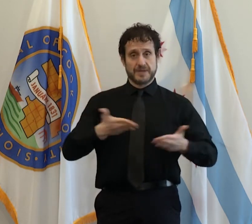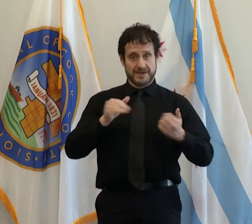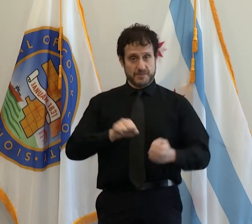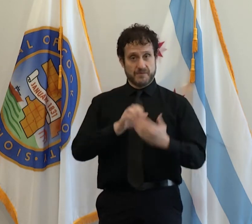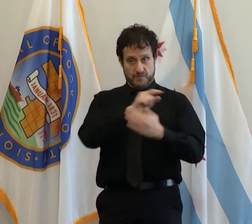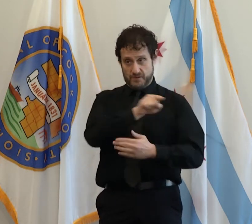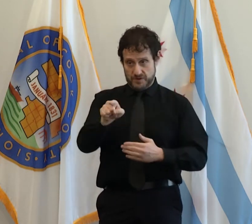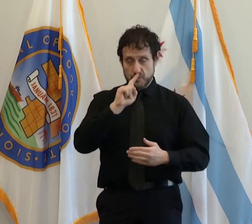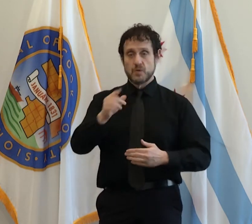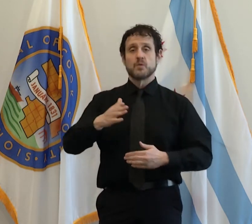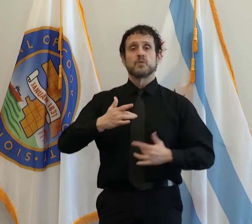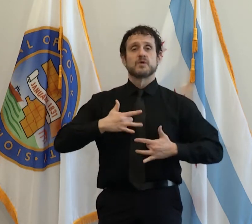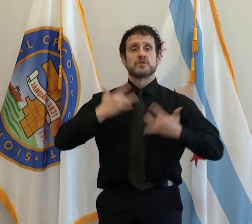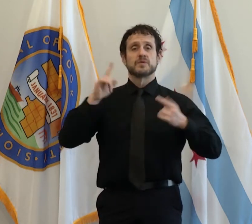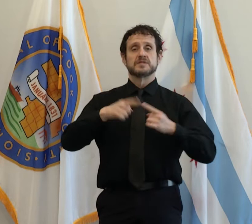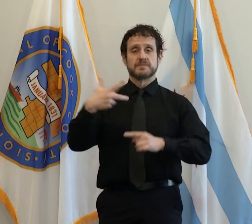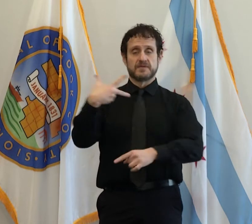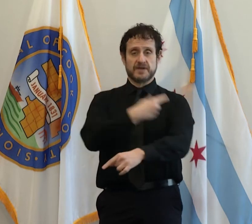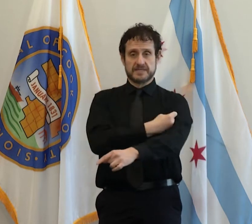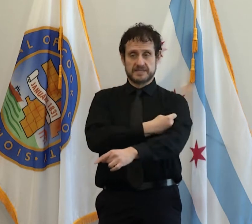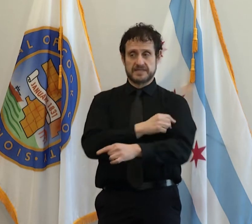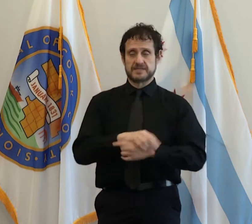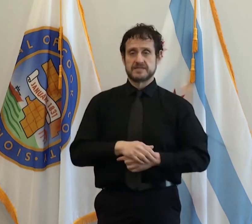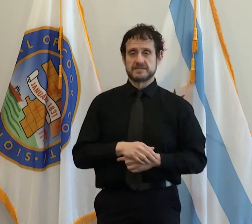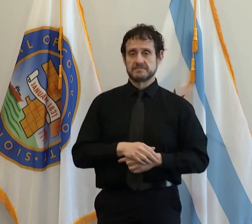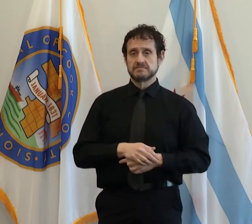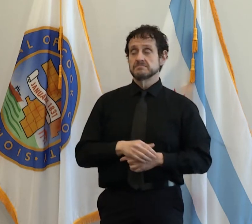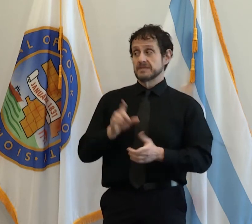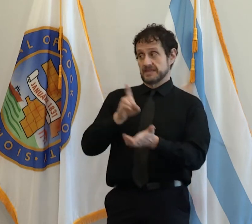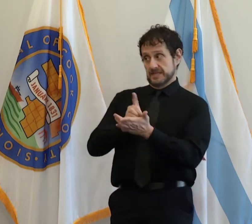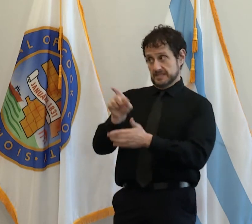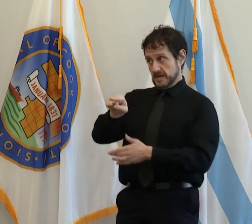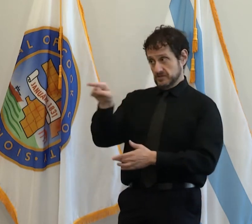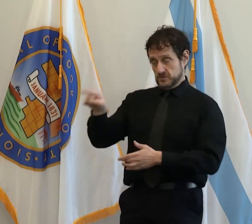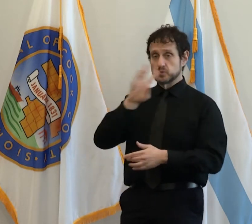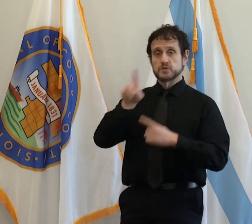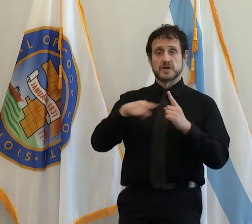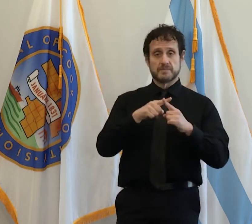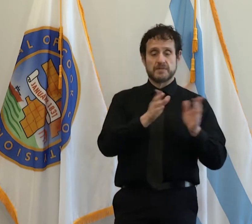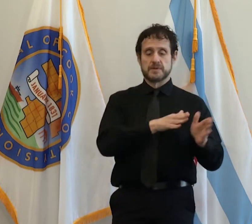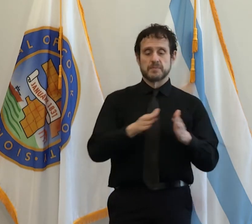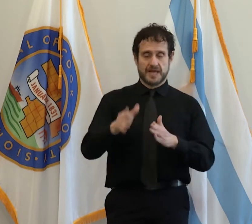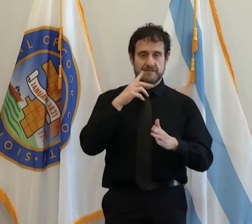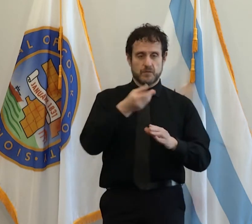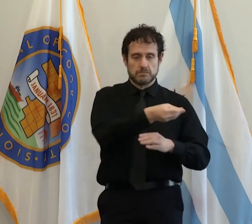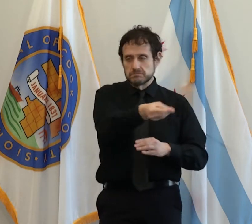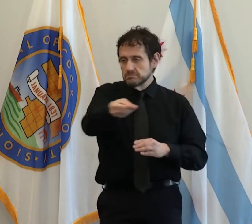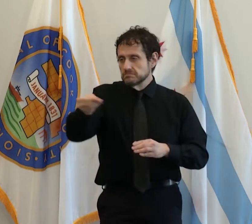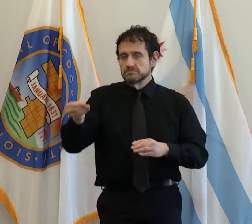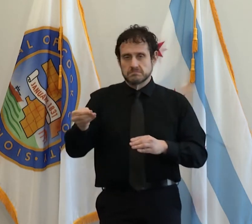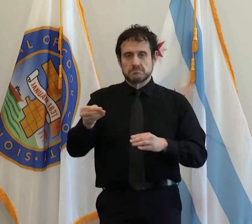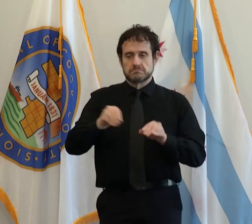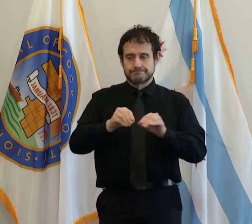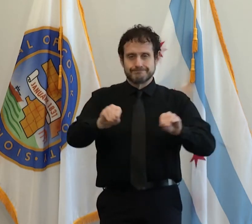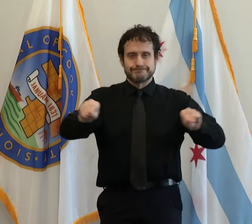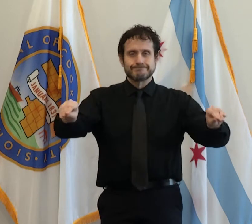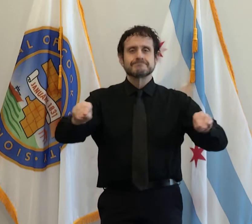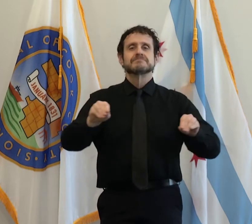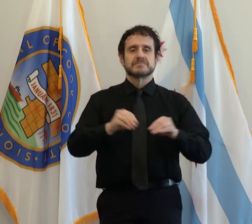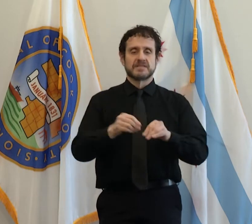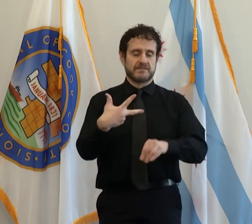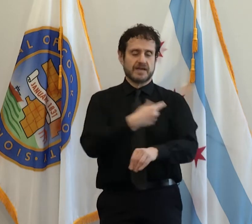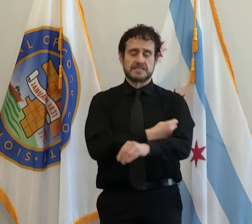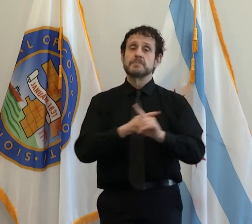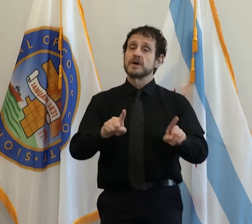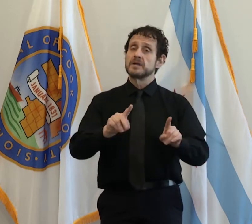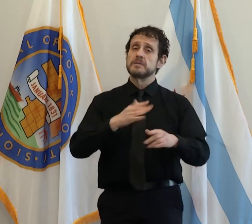this vaccine. Our counterparts will be talking about our plan around this vaccine, but also keep in mind,